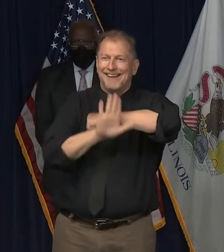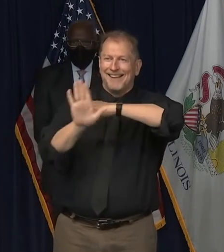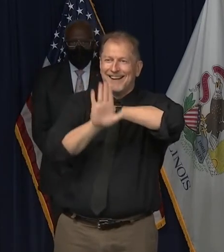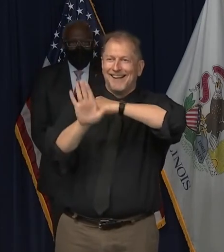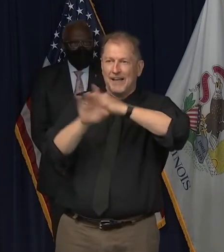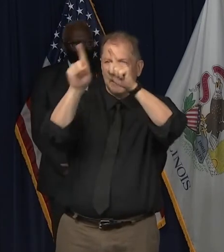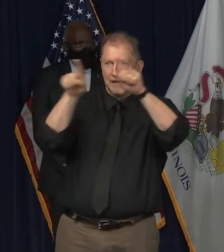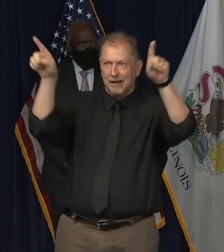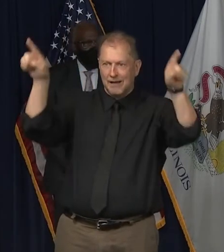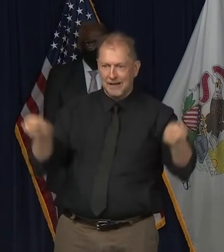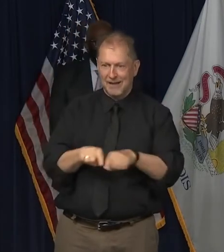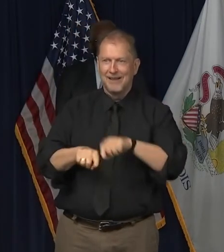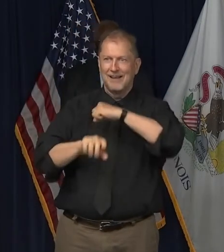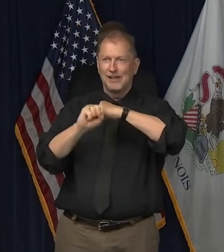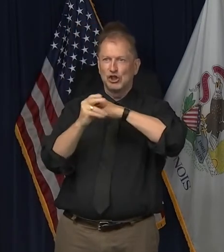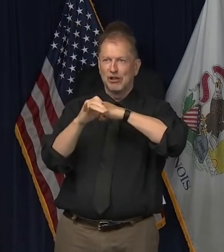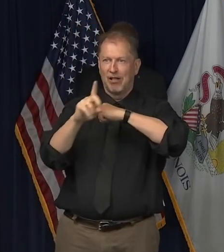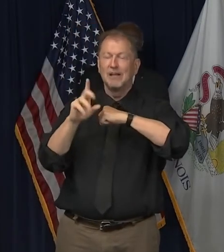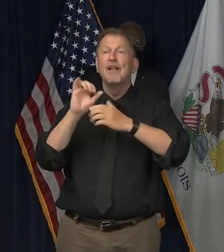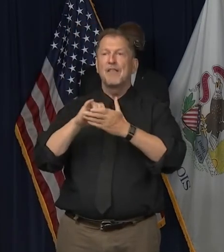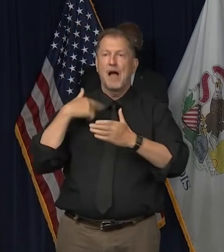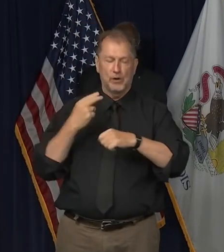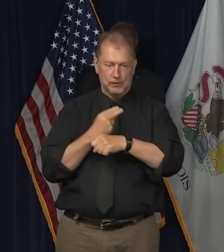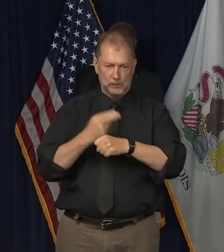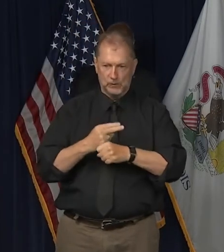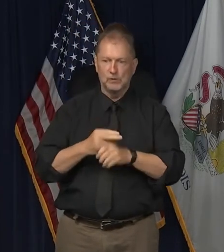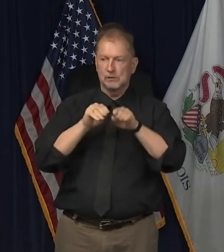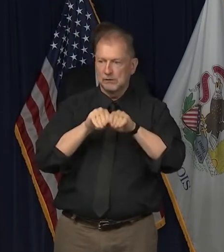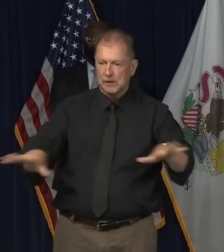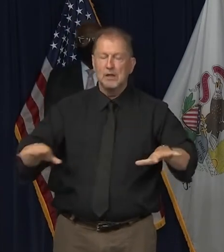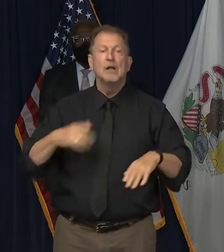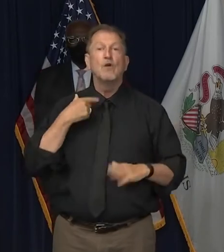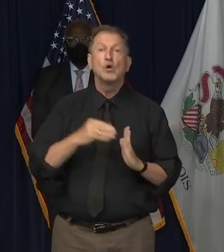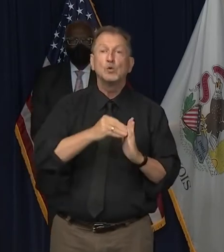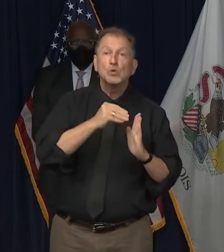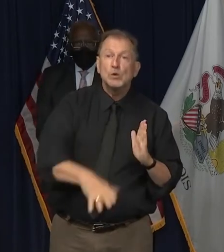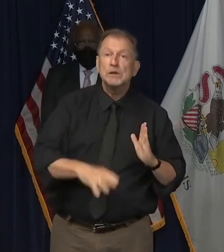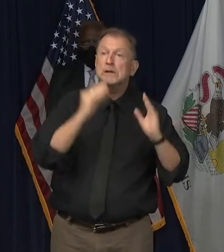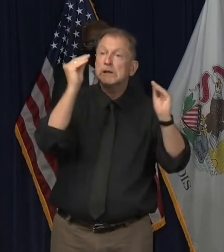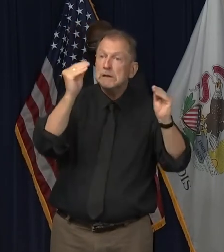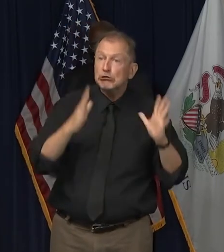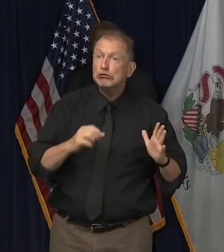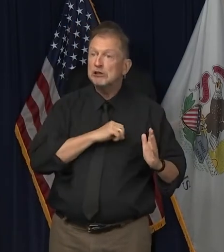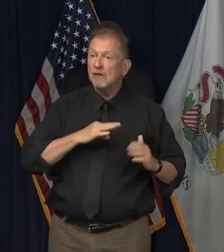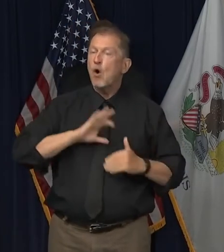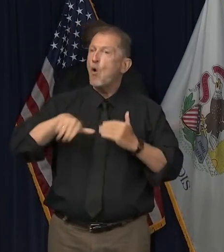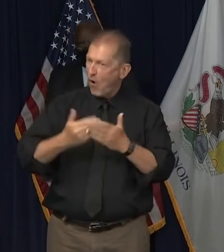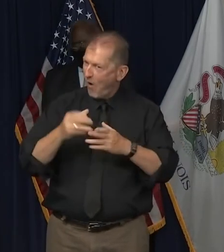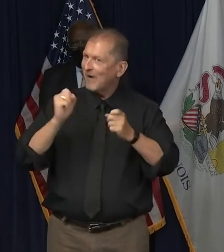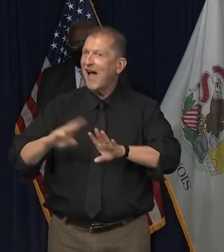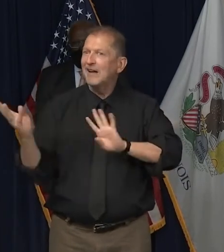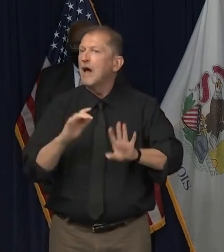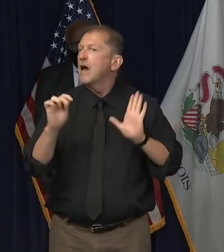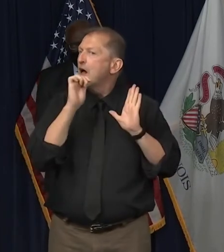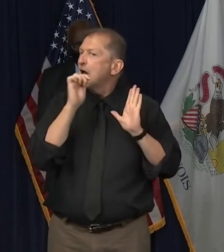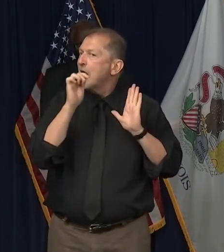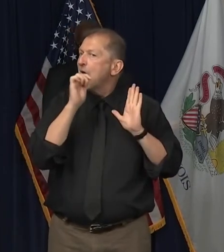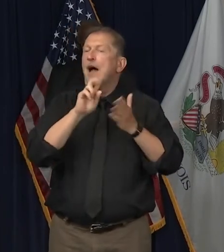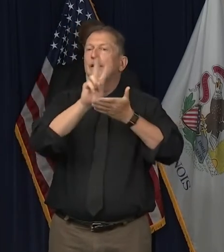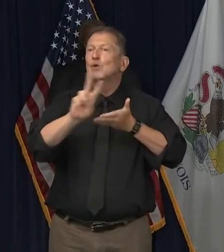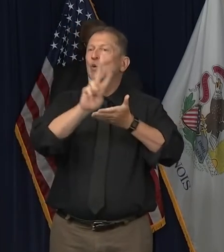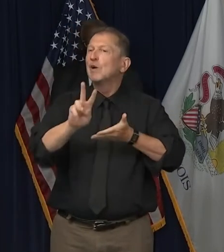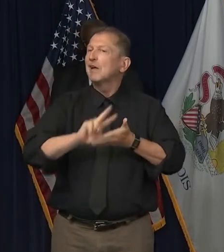for in-person instruction next week, with students, faculty, and staff all undergoing regular biweekly